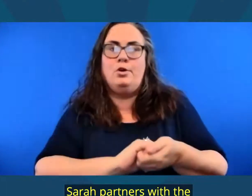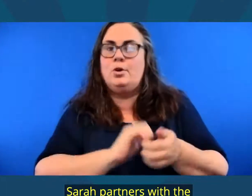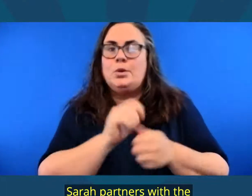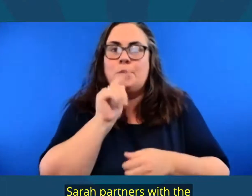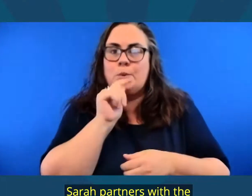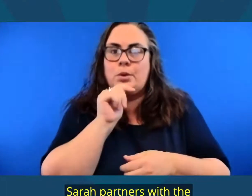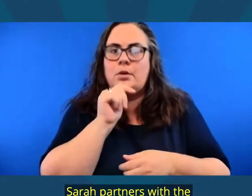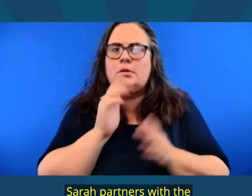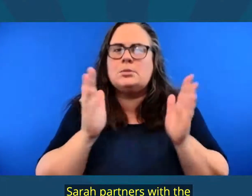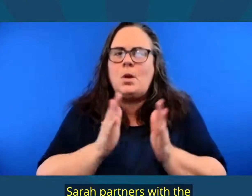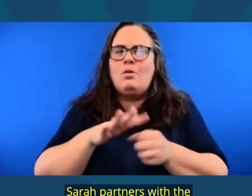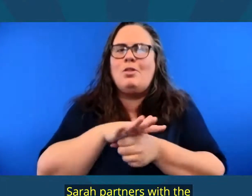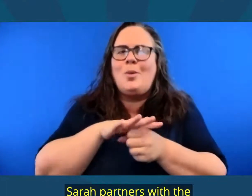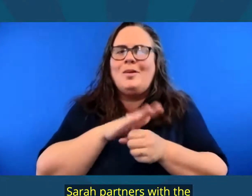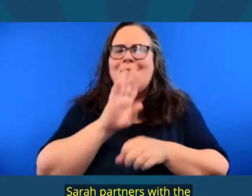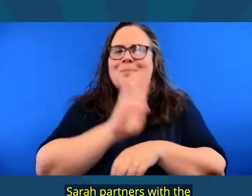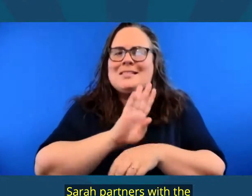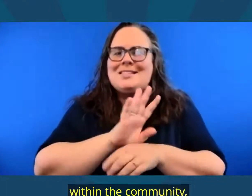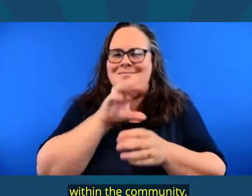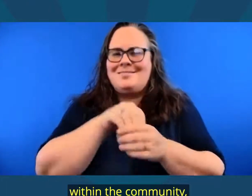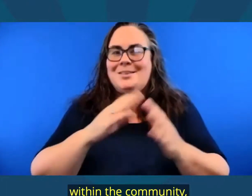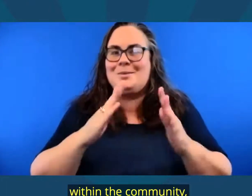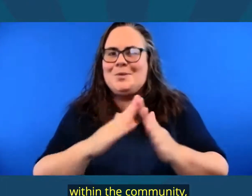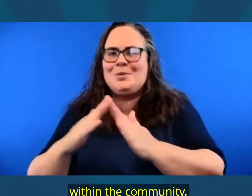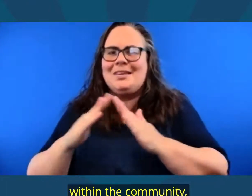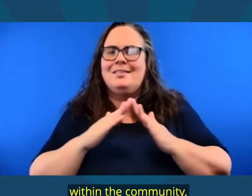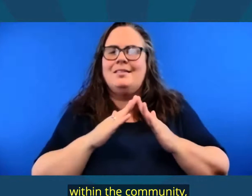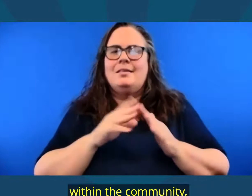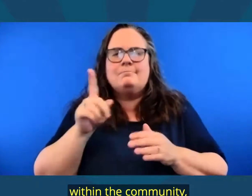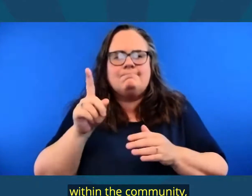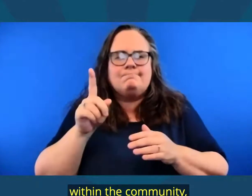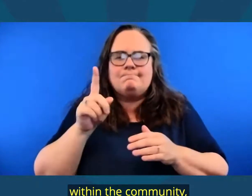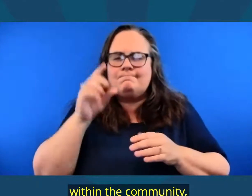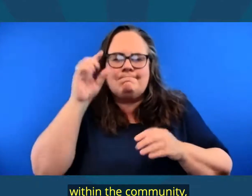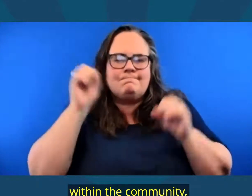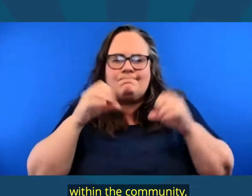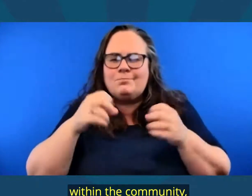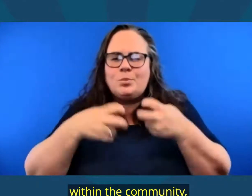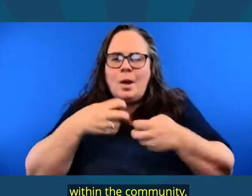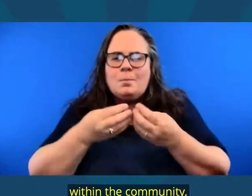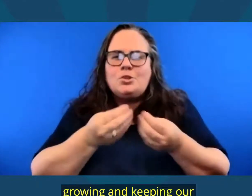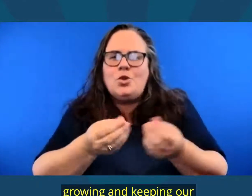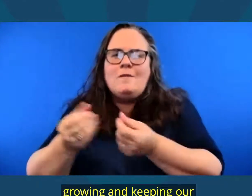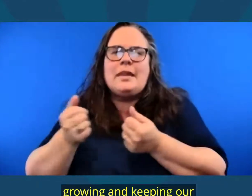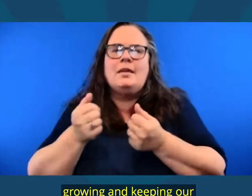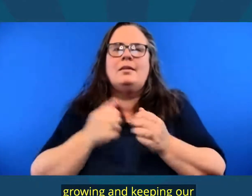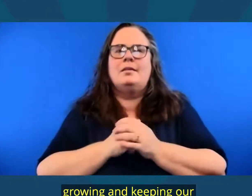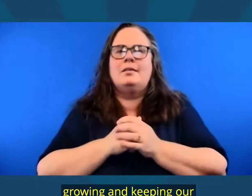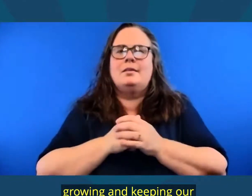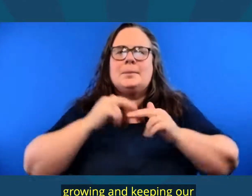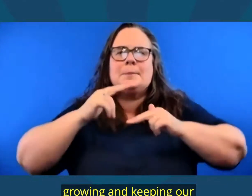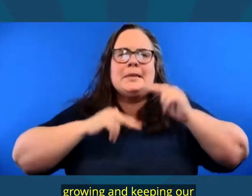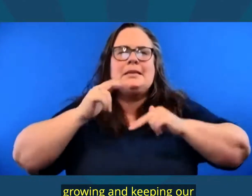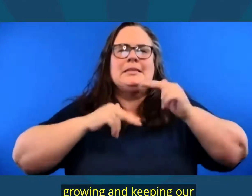Sarah partners with the small local businesses within the community, problem solving, building, growing,